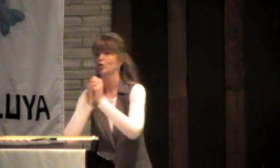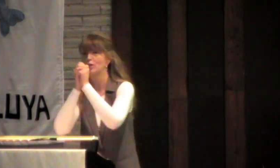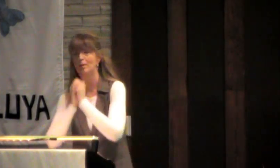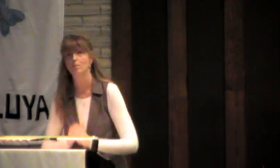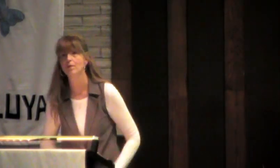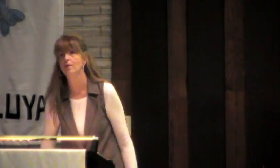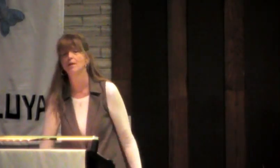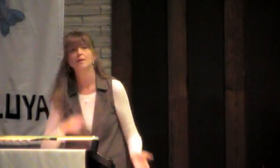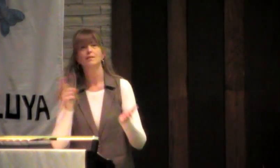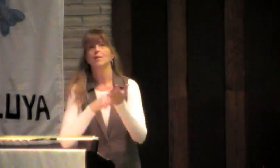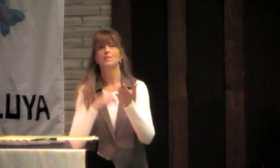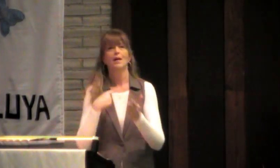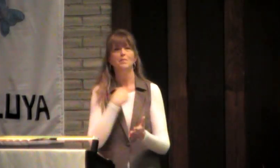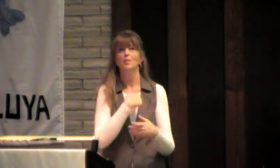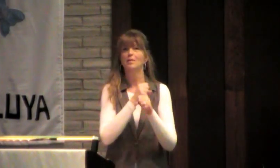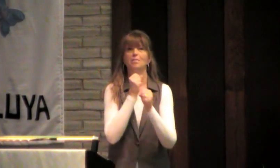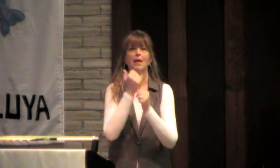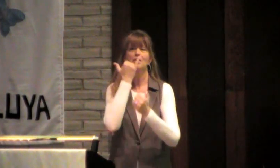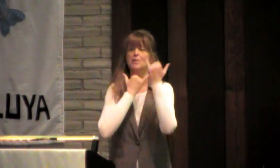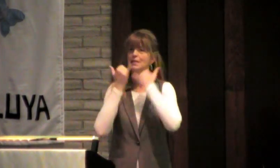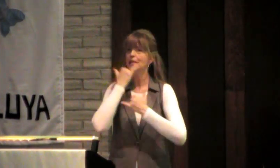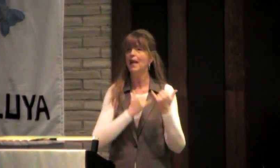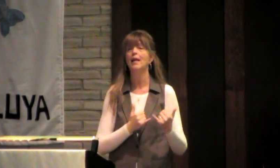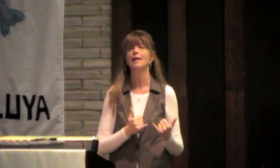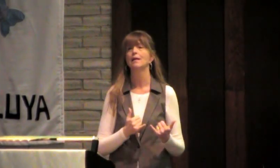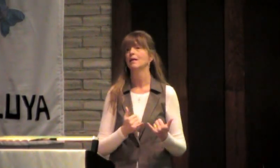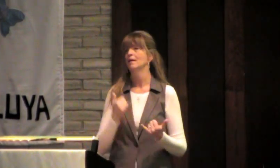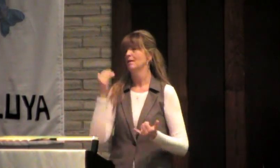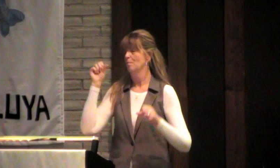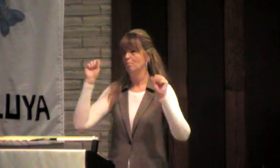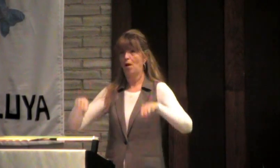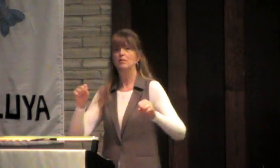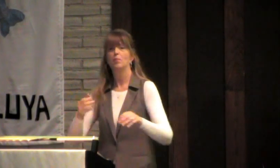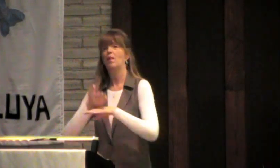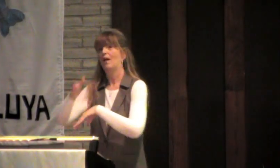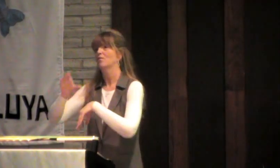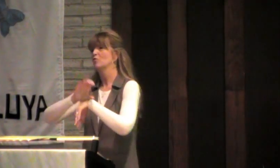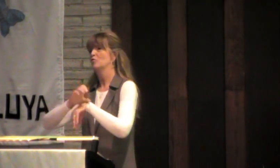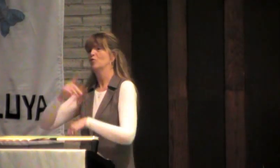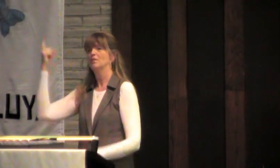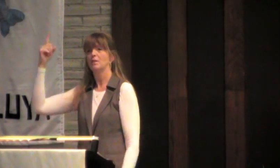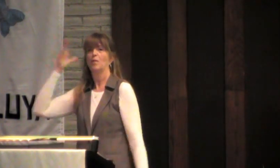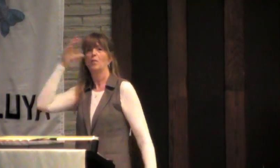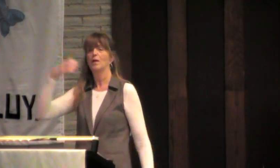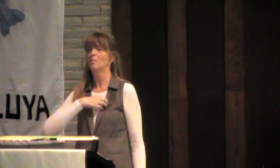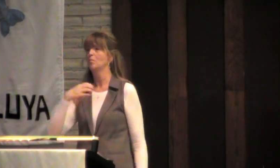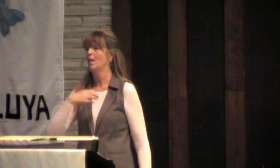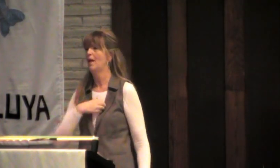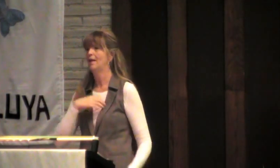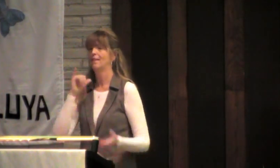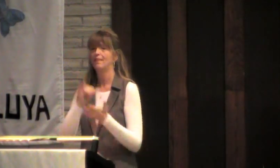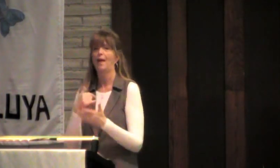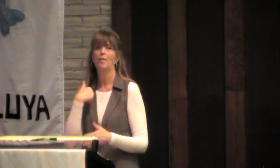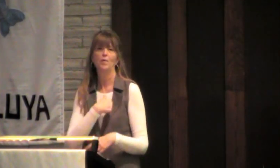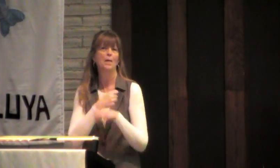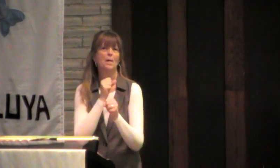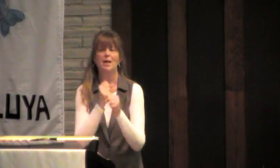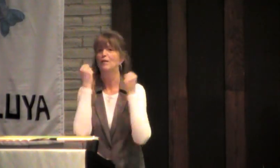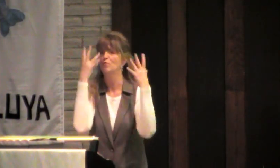about worship. Sometimes we can make mistakes. It's possible after church someone will complain that